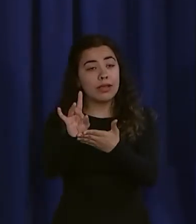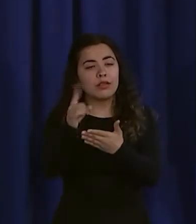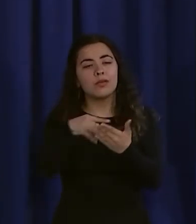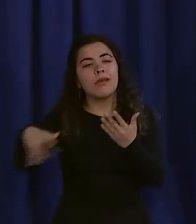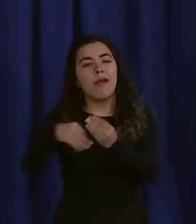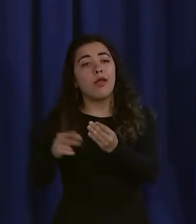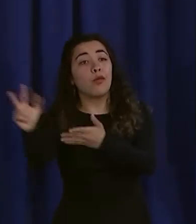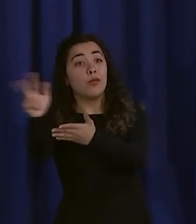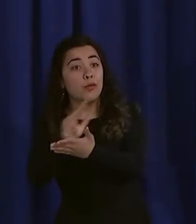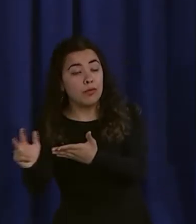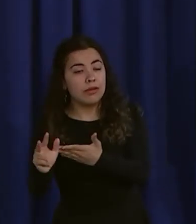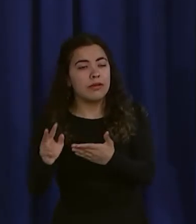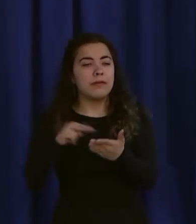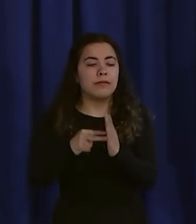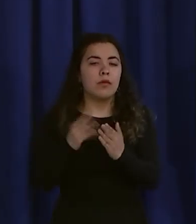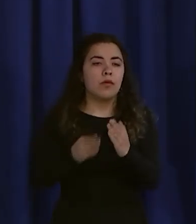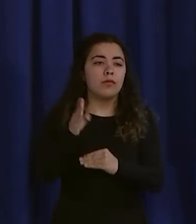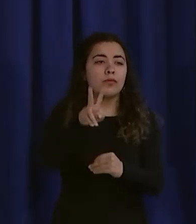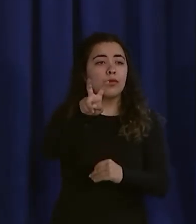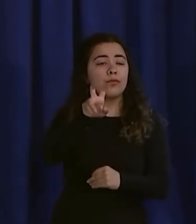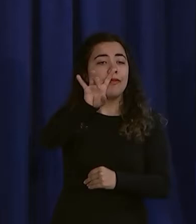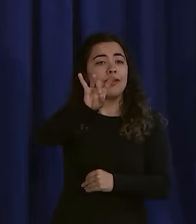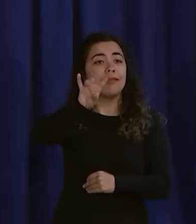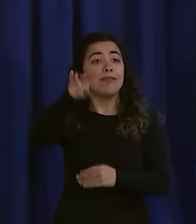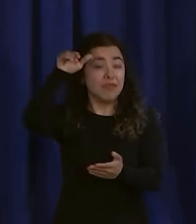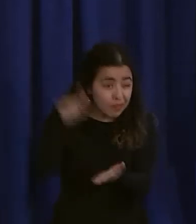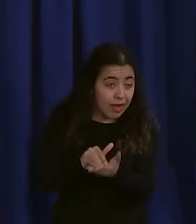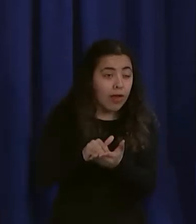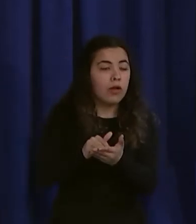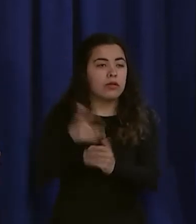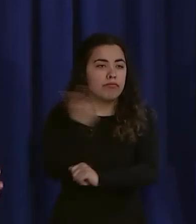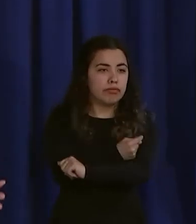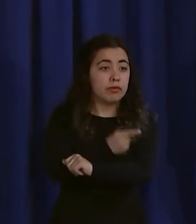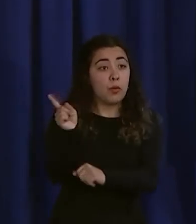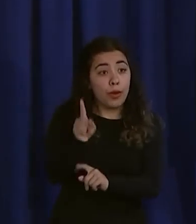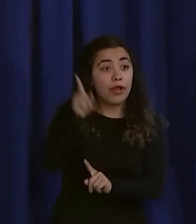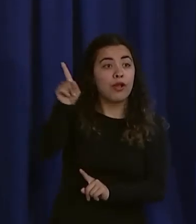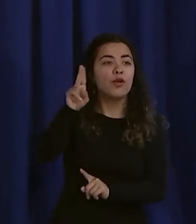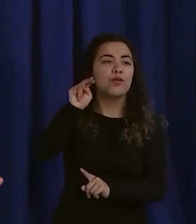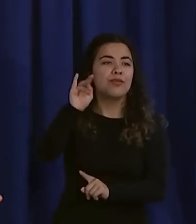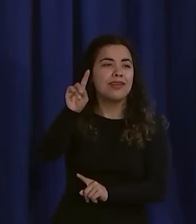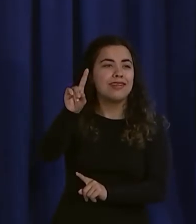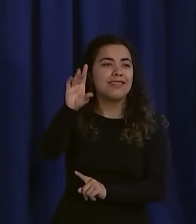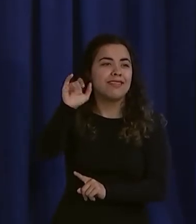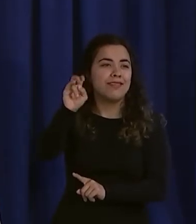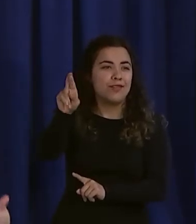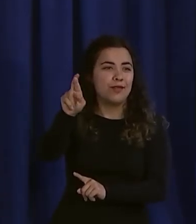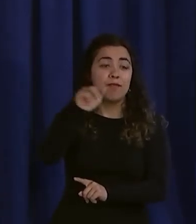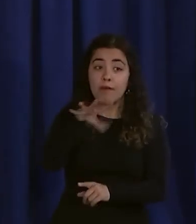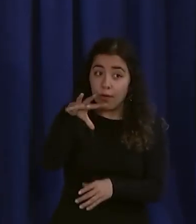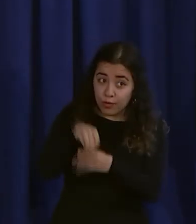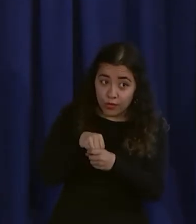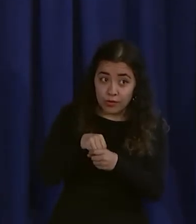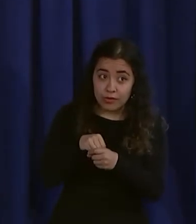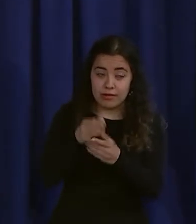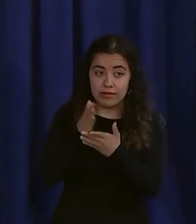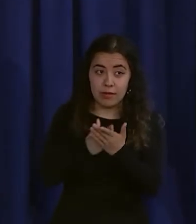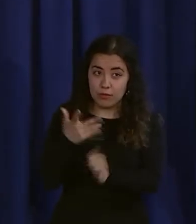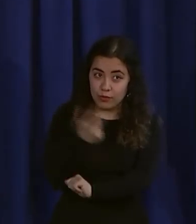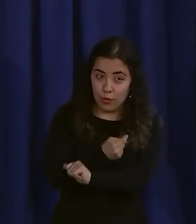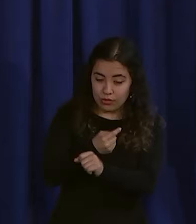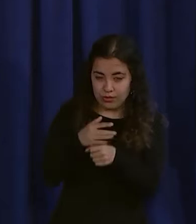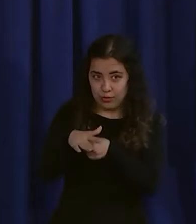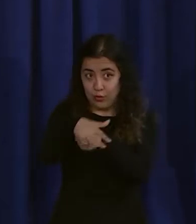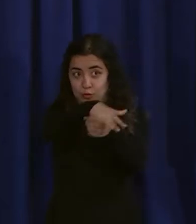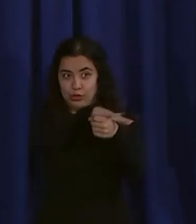than 287,000 vaccine doses at the United Center, not even including some of the doses that came in for the region around it,